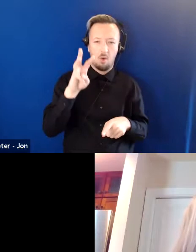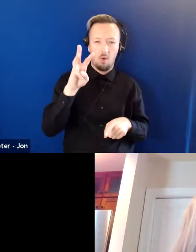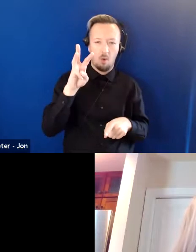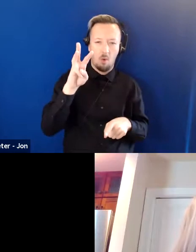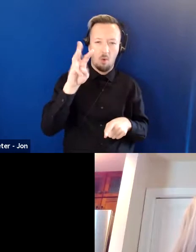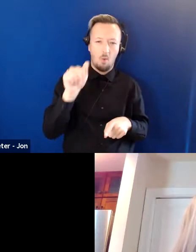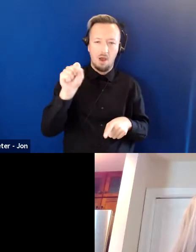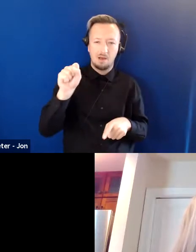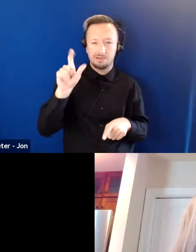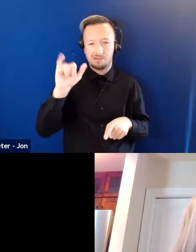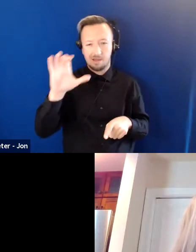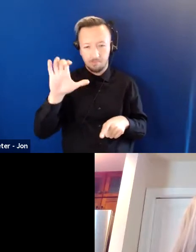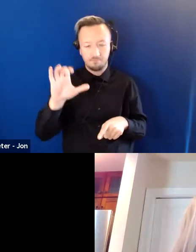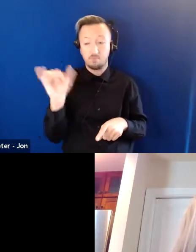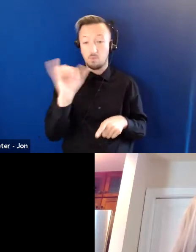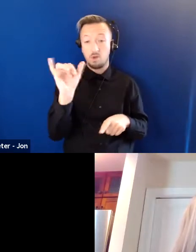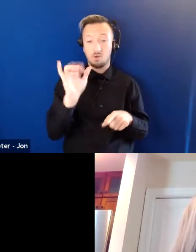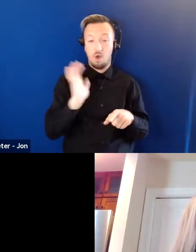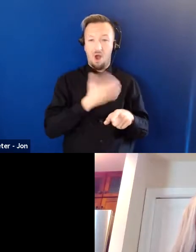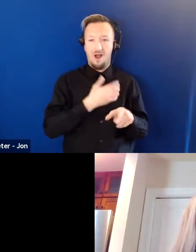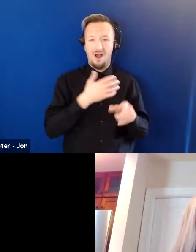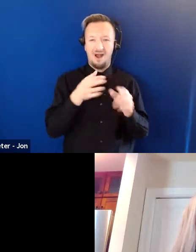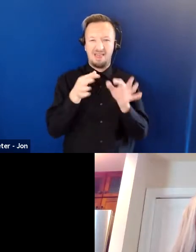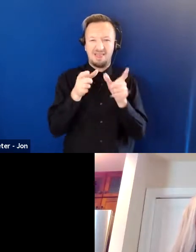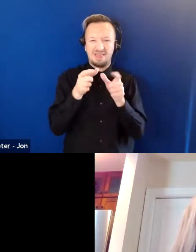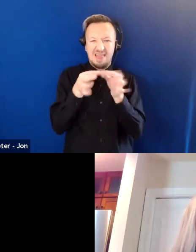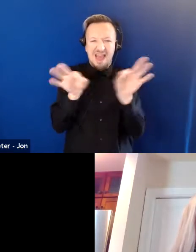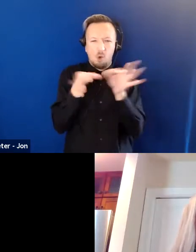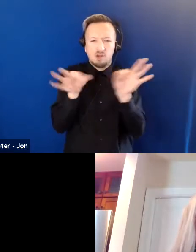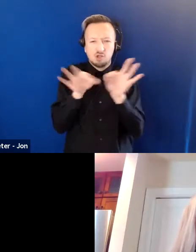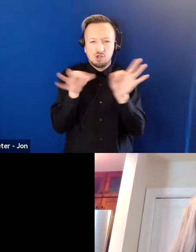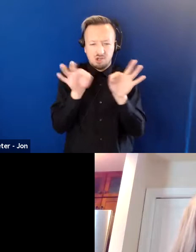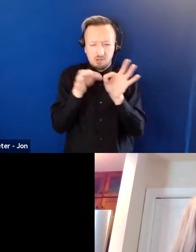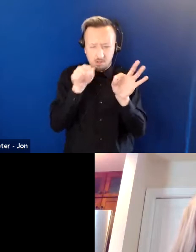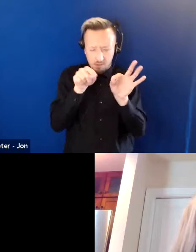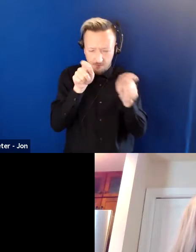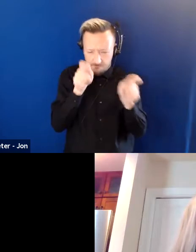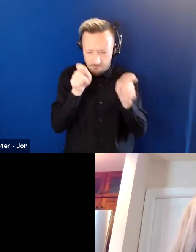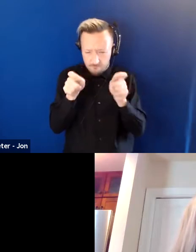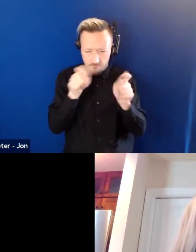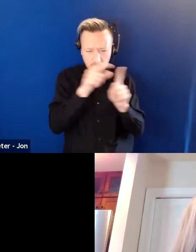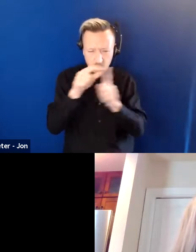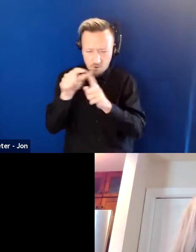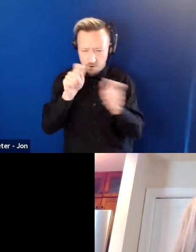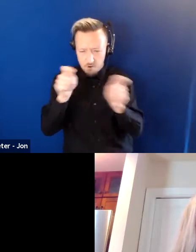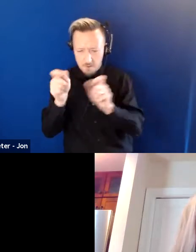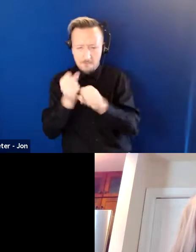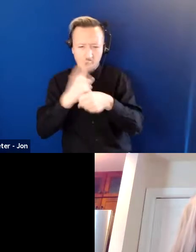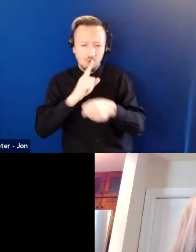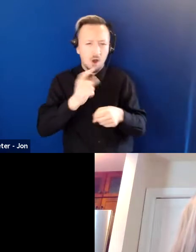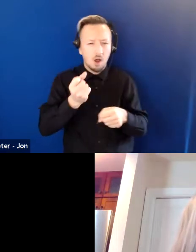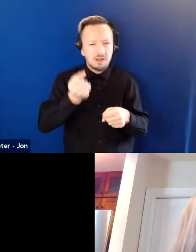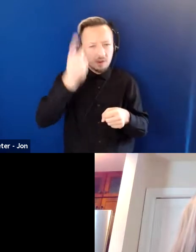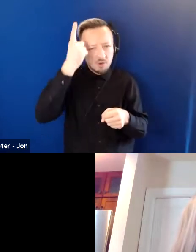We also updated the language to make sure that it was comprehensive and understandable and simple,